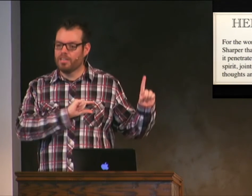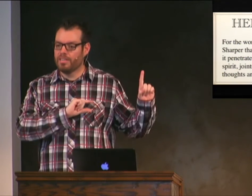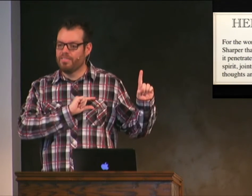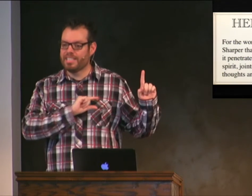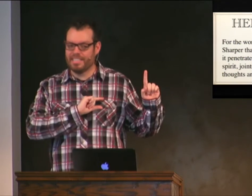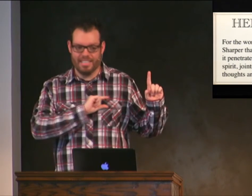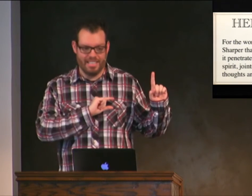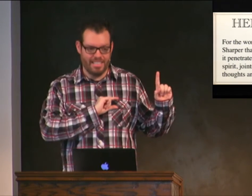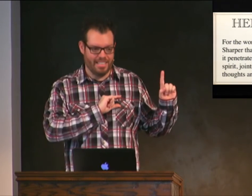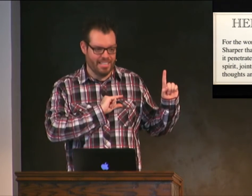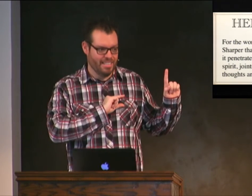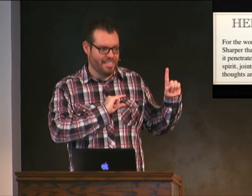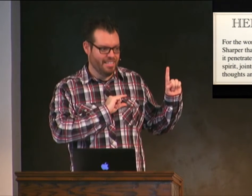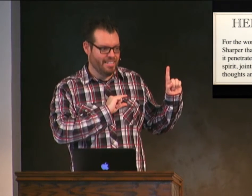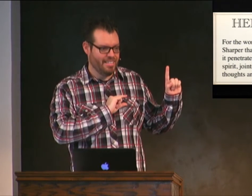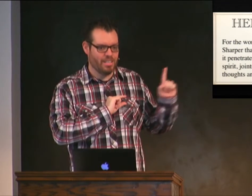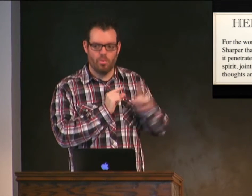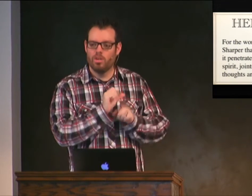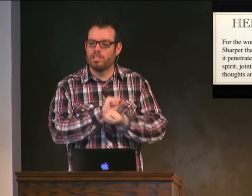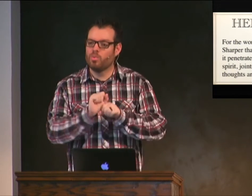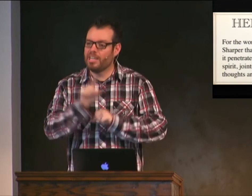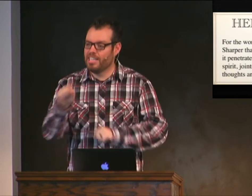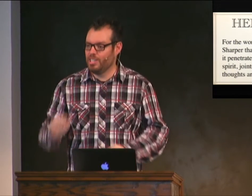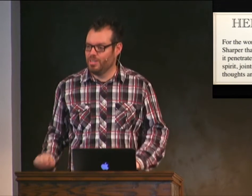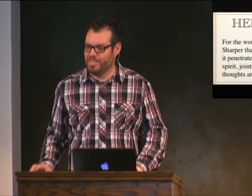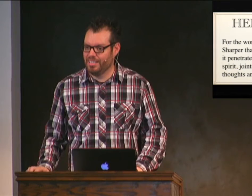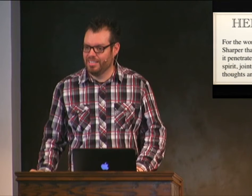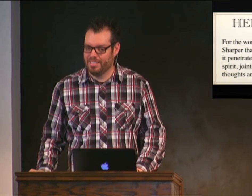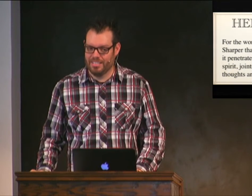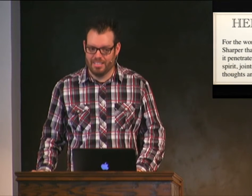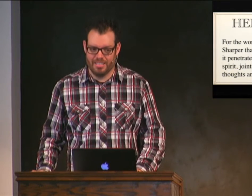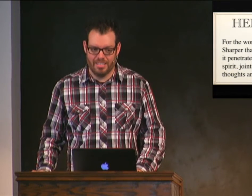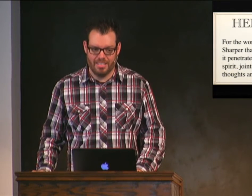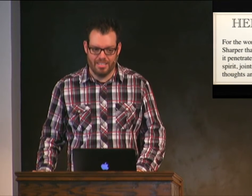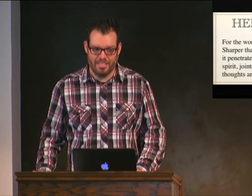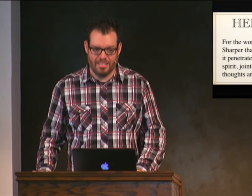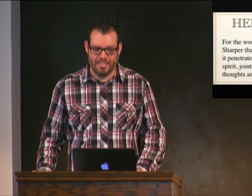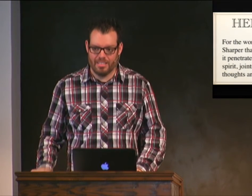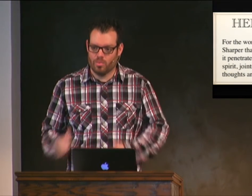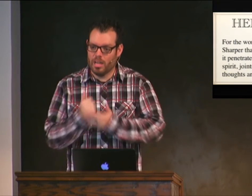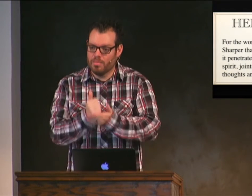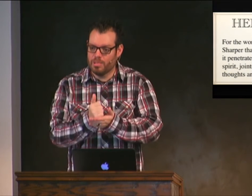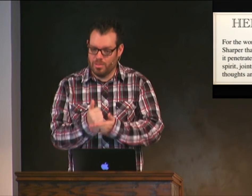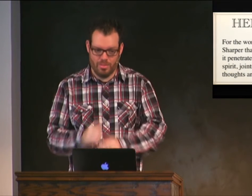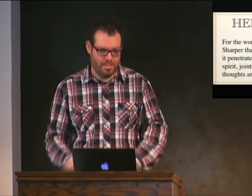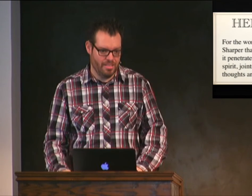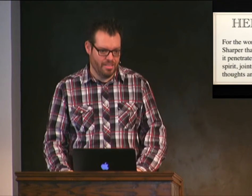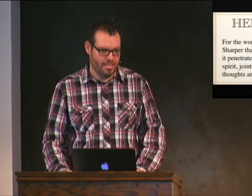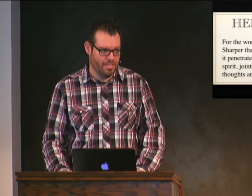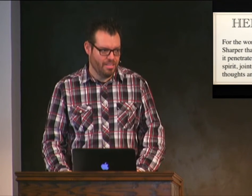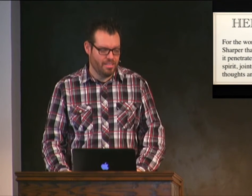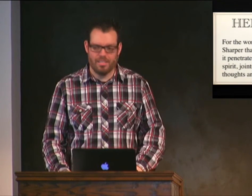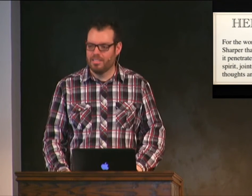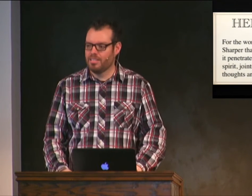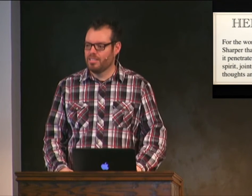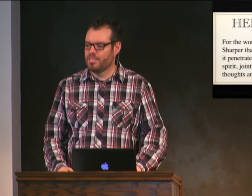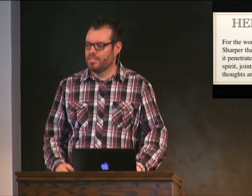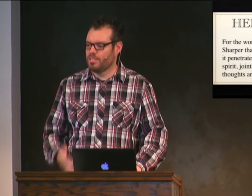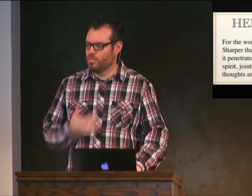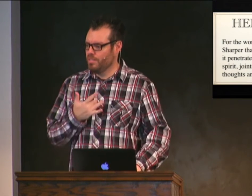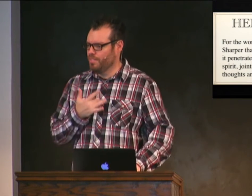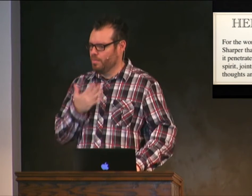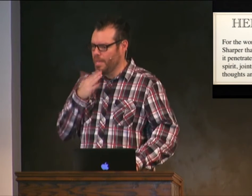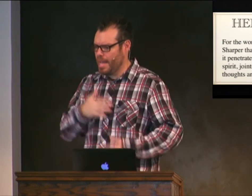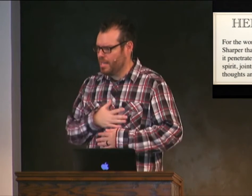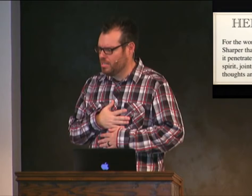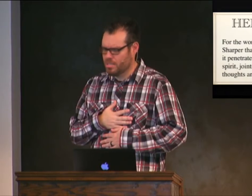But when you feel convicted, the word is working in you. That's what helps you.